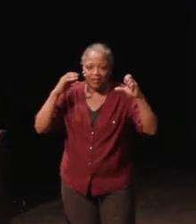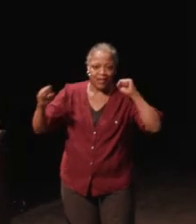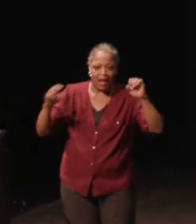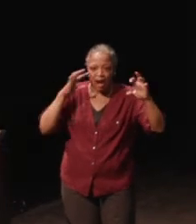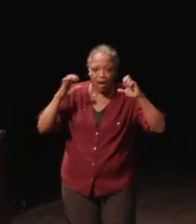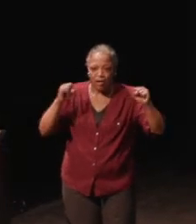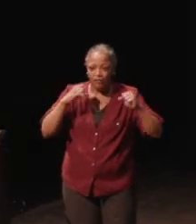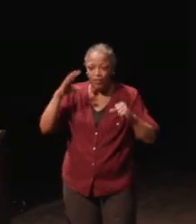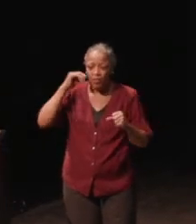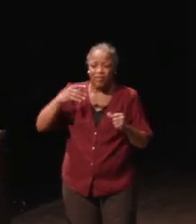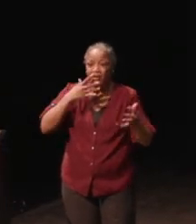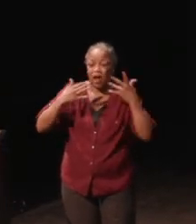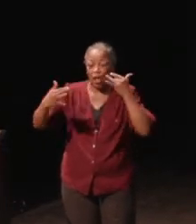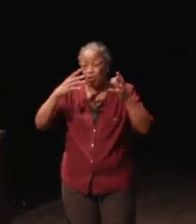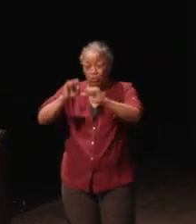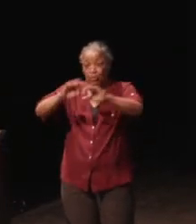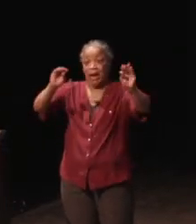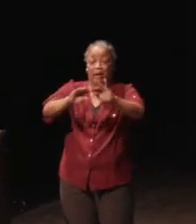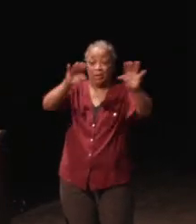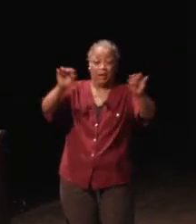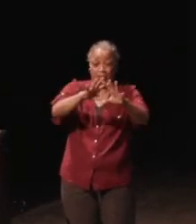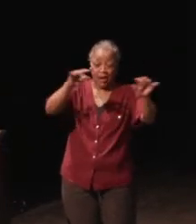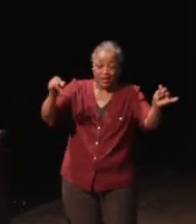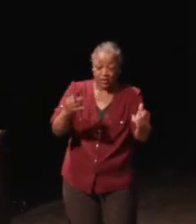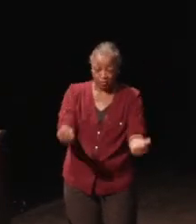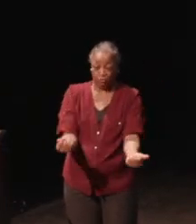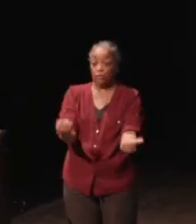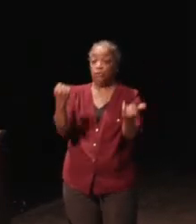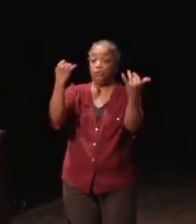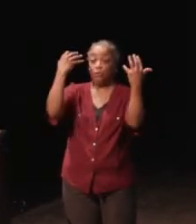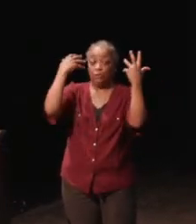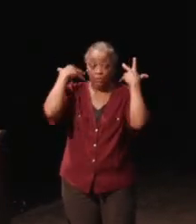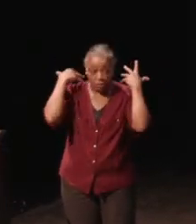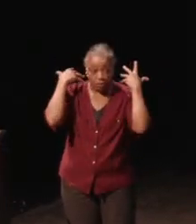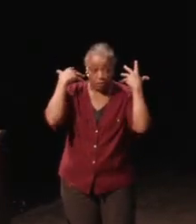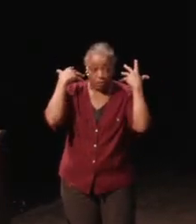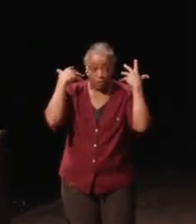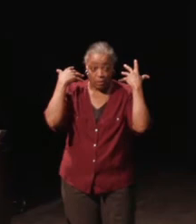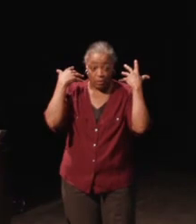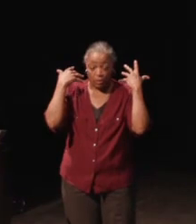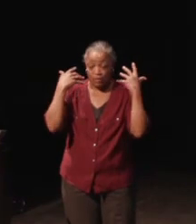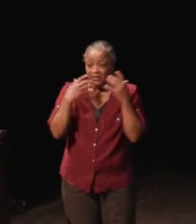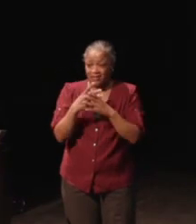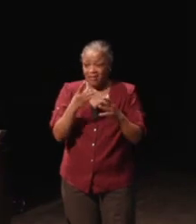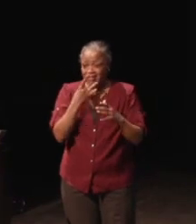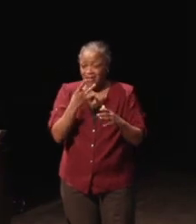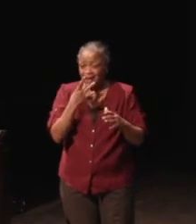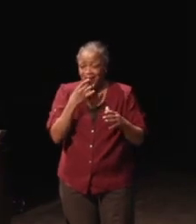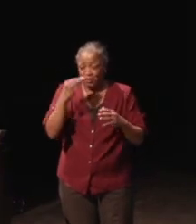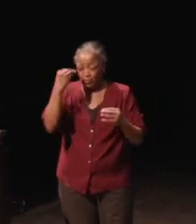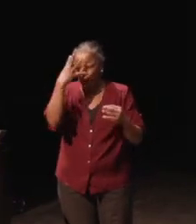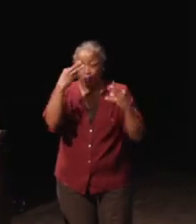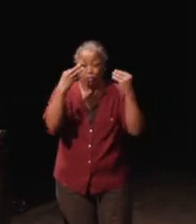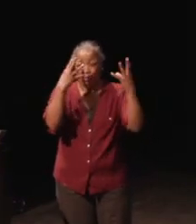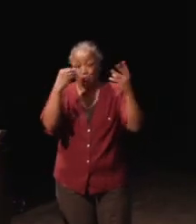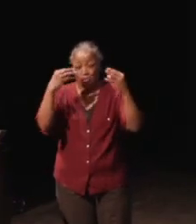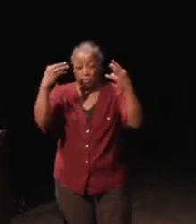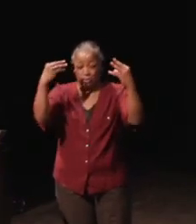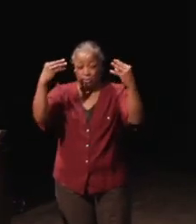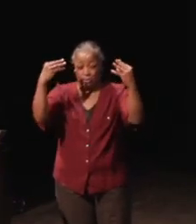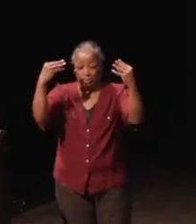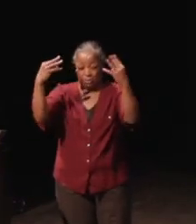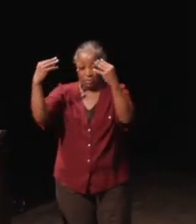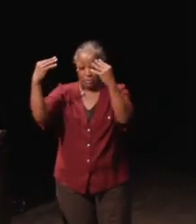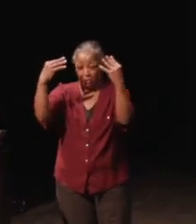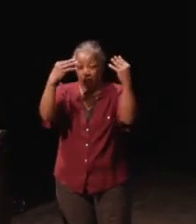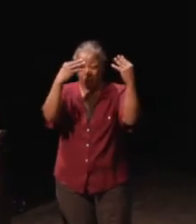him, and the colors are getting brighter and brighter, and the lights, fluorescent lights, are starting to kind